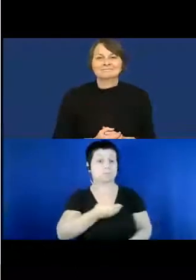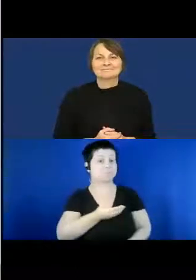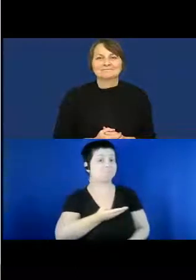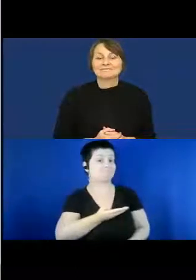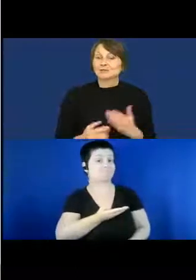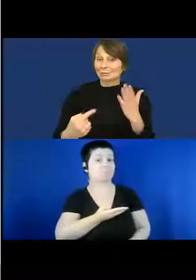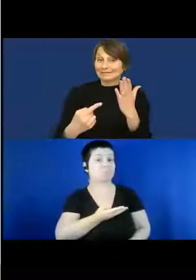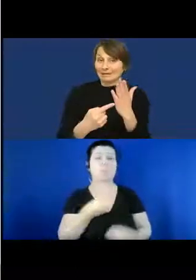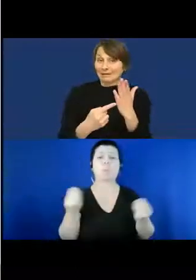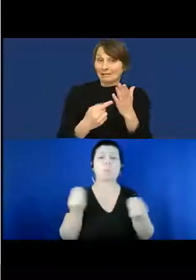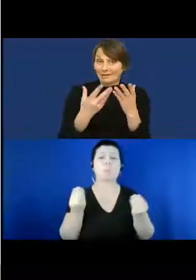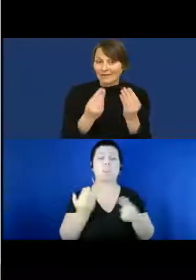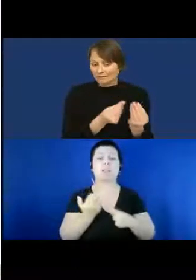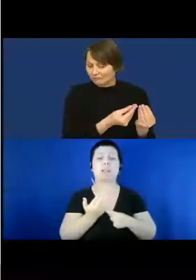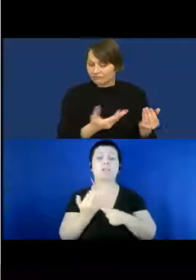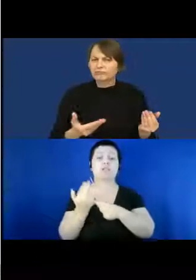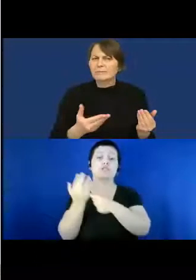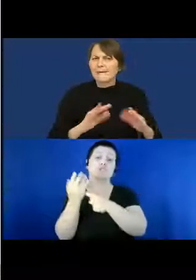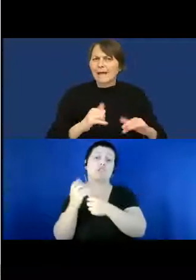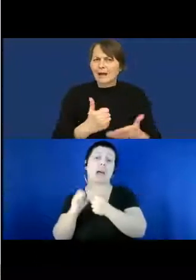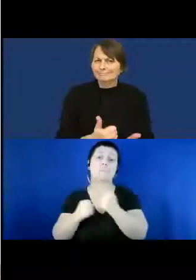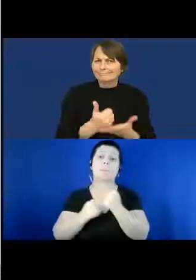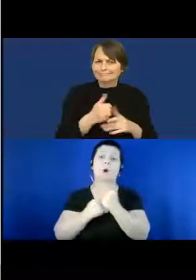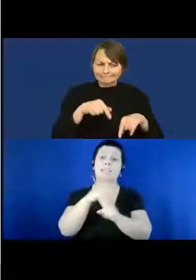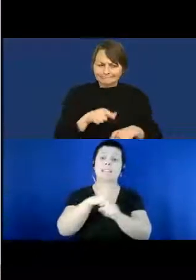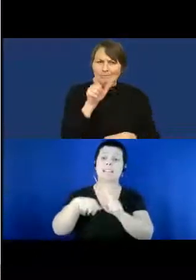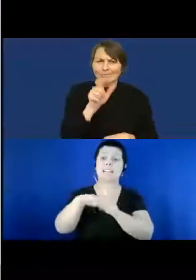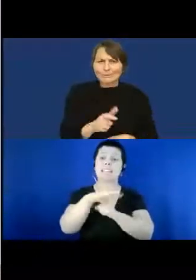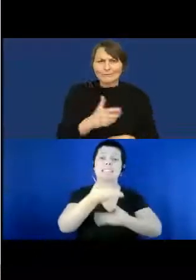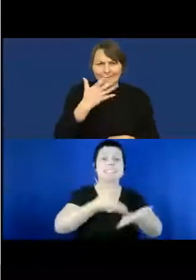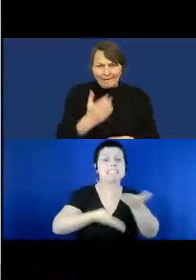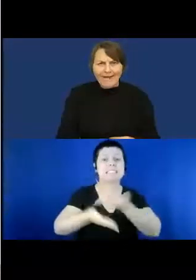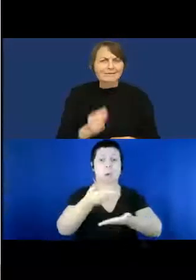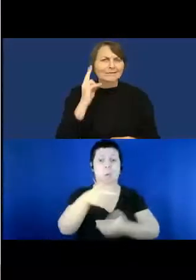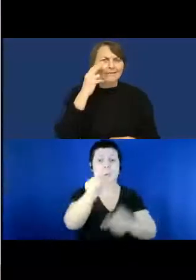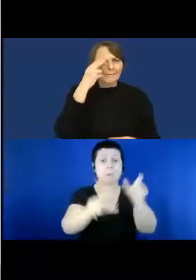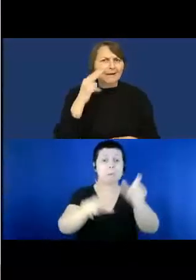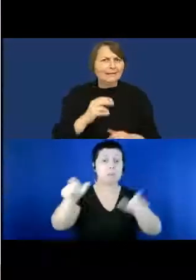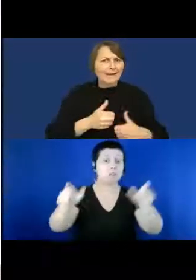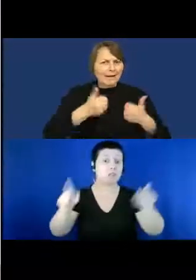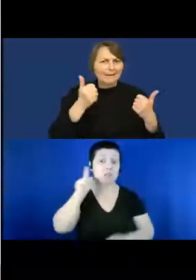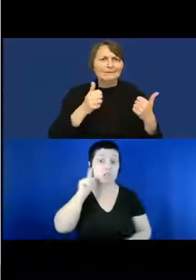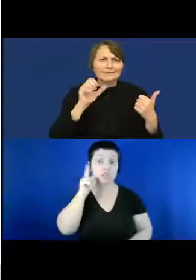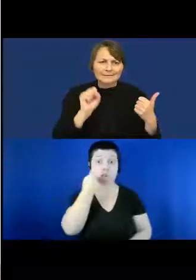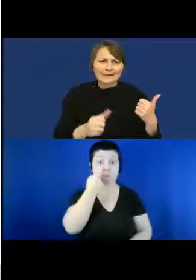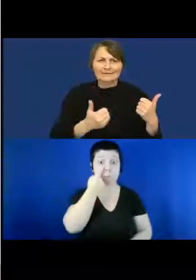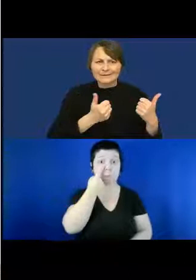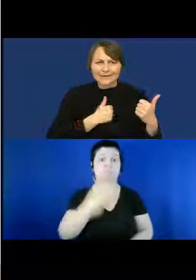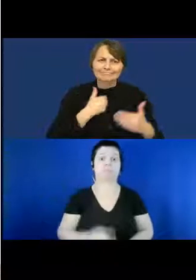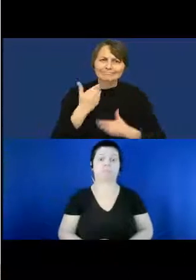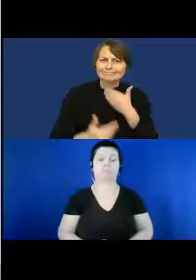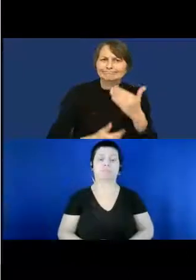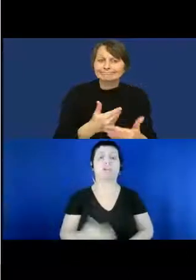social interactions for people with deafblindness. We were interested to include the